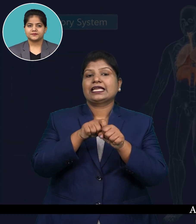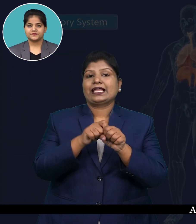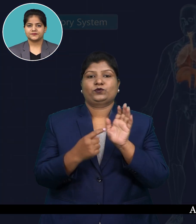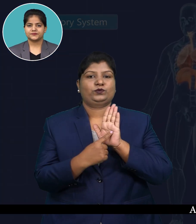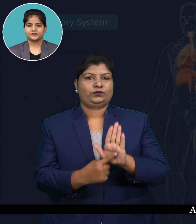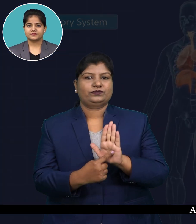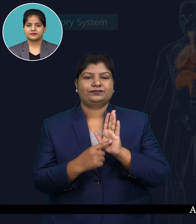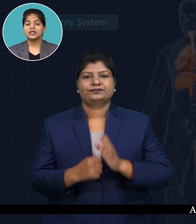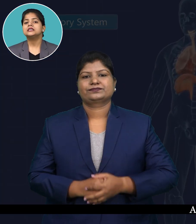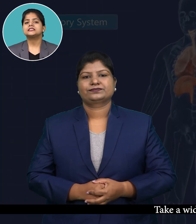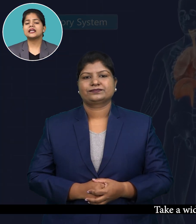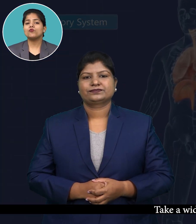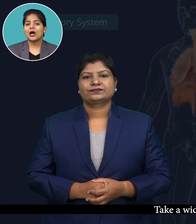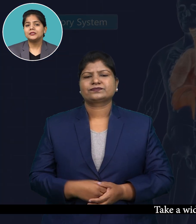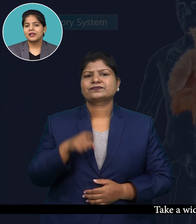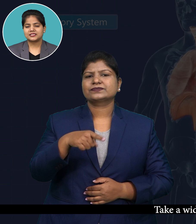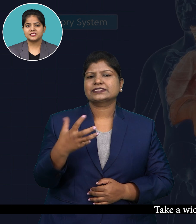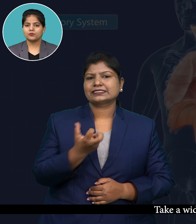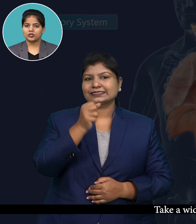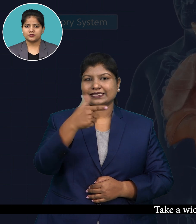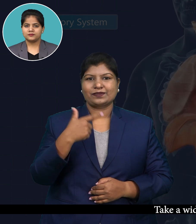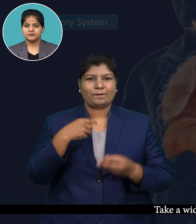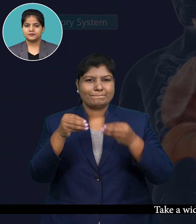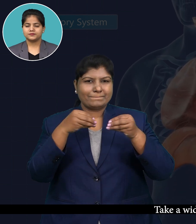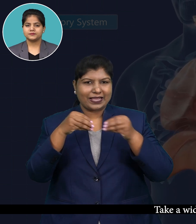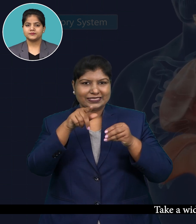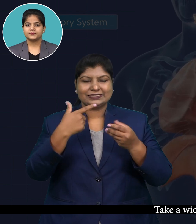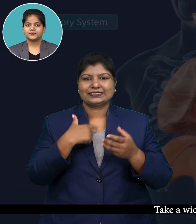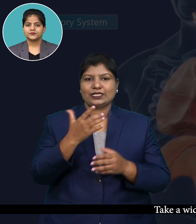Activity. Take a white plastic bottle.